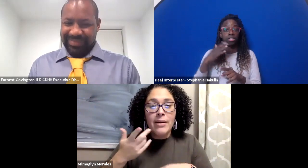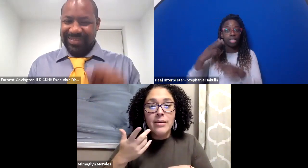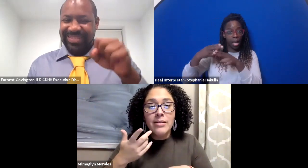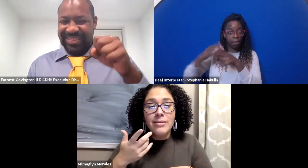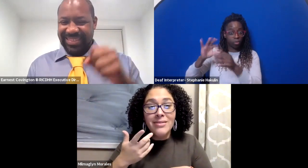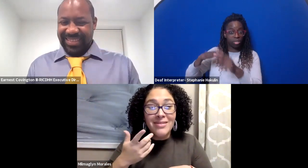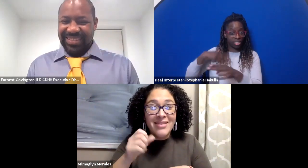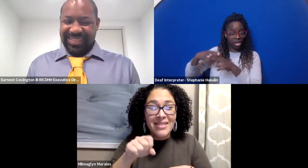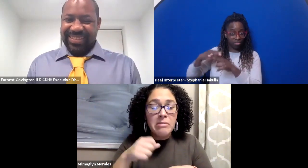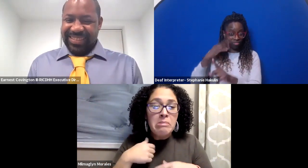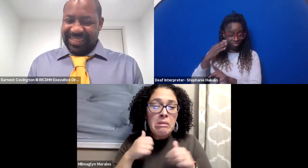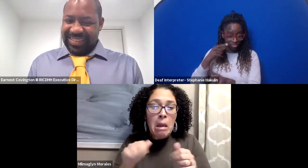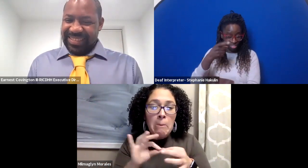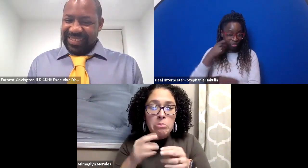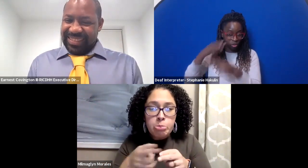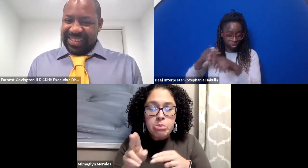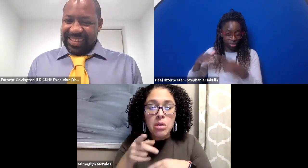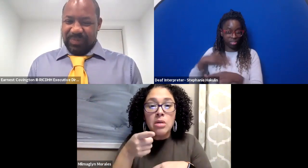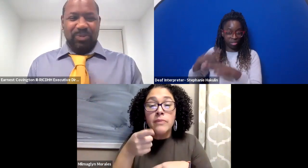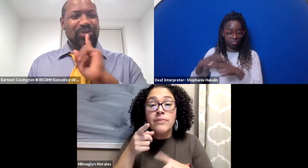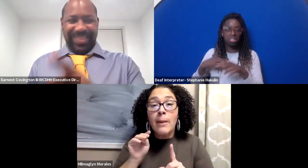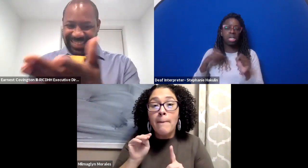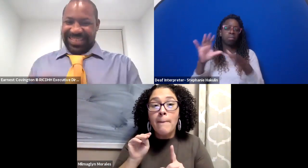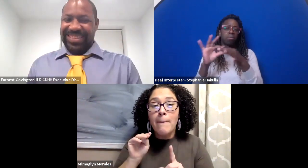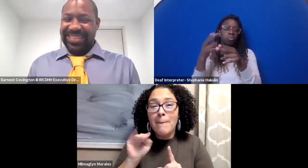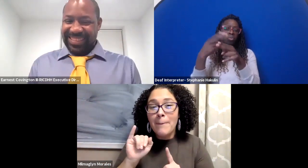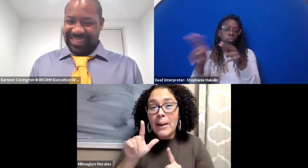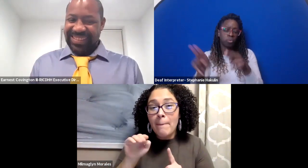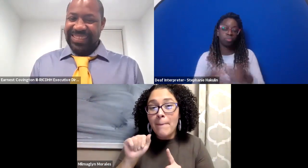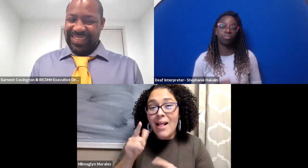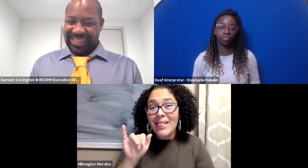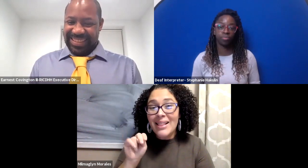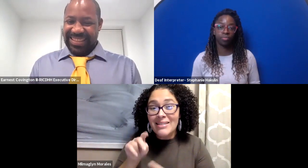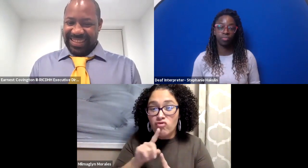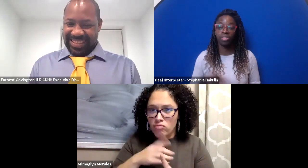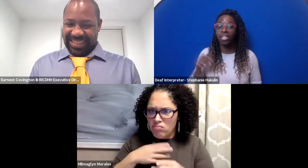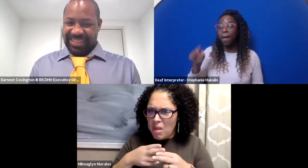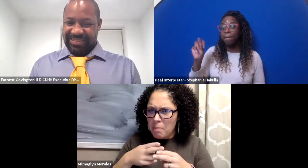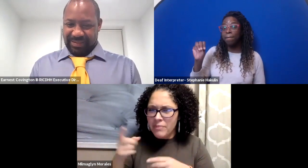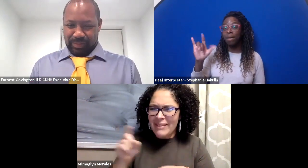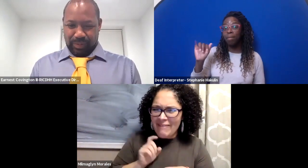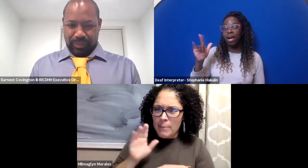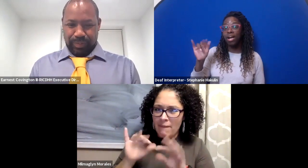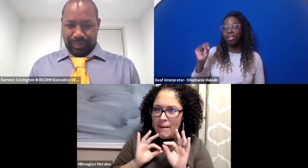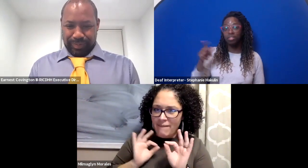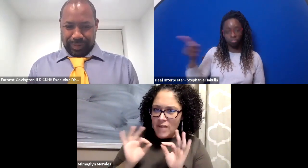me and identify. So, Right. you know, just to mention a little bit about my name,